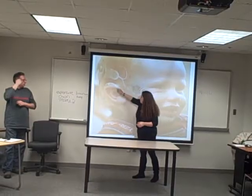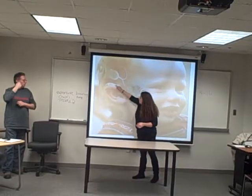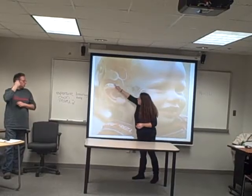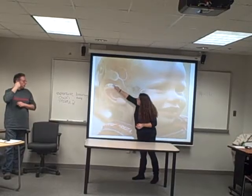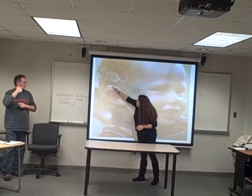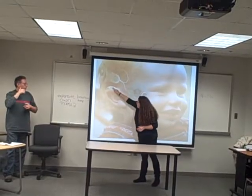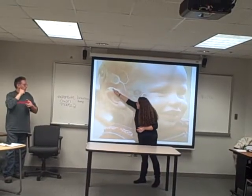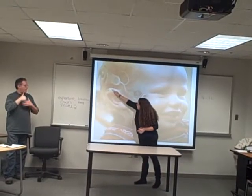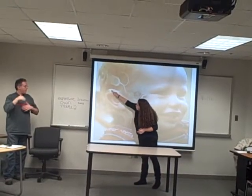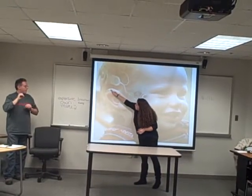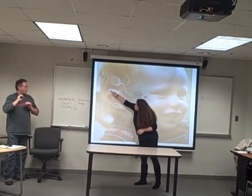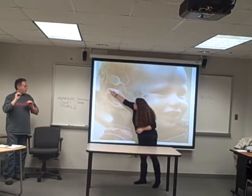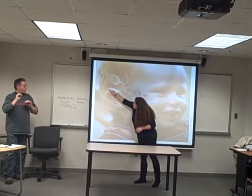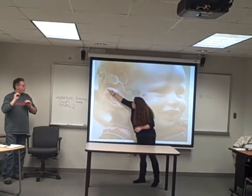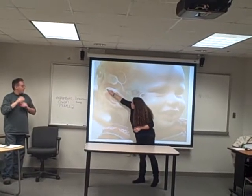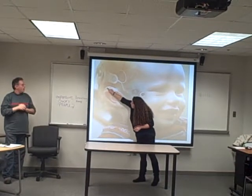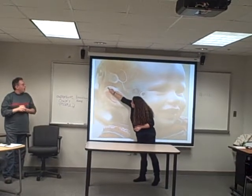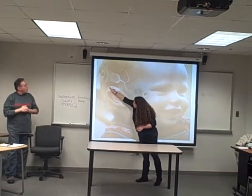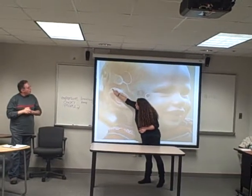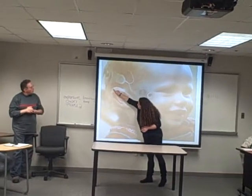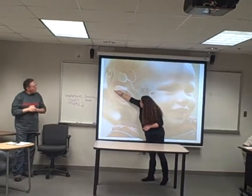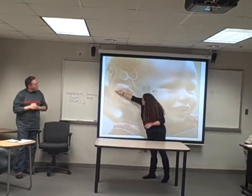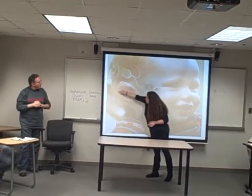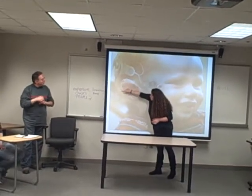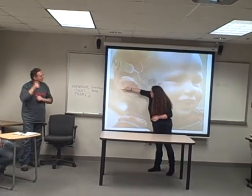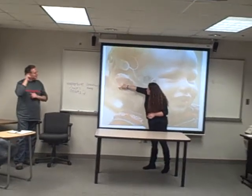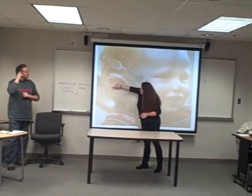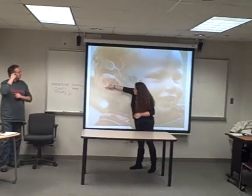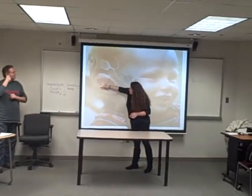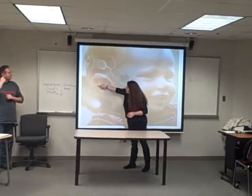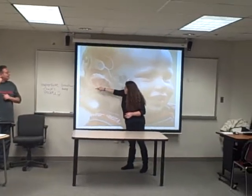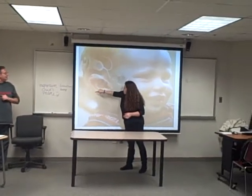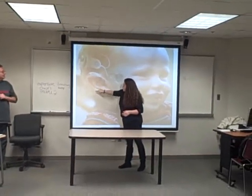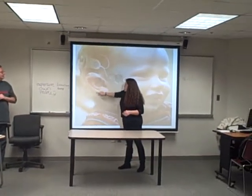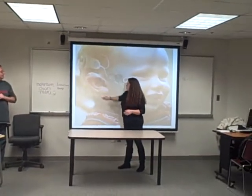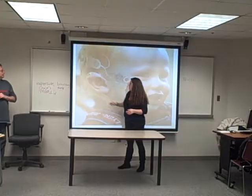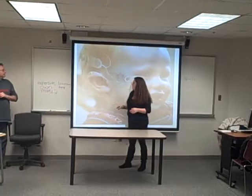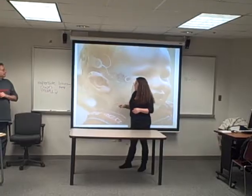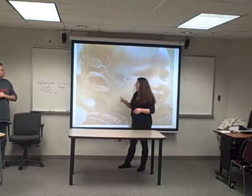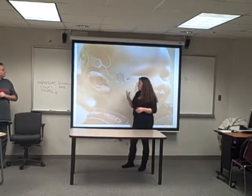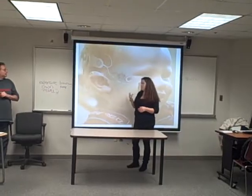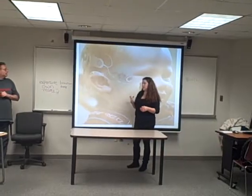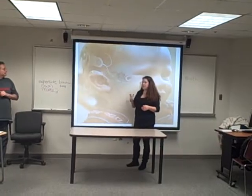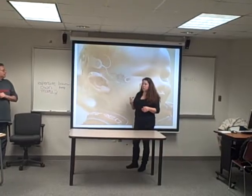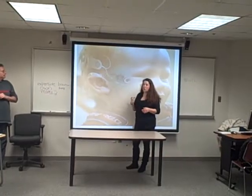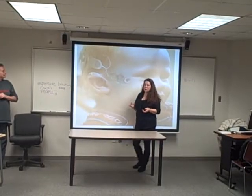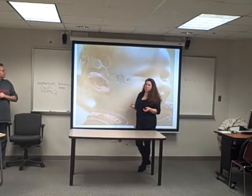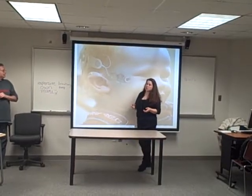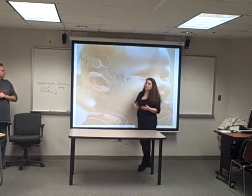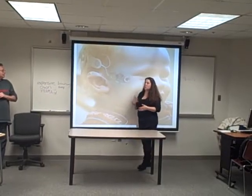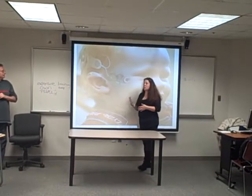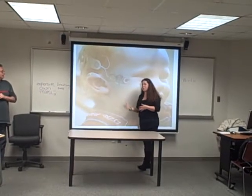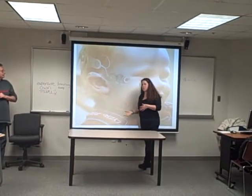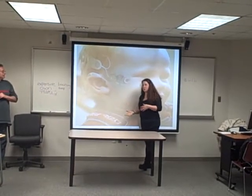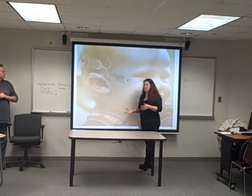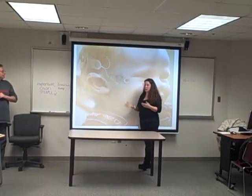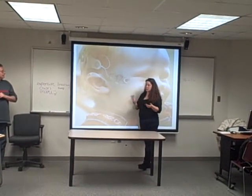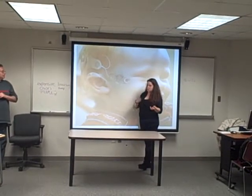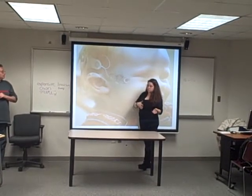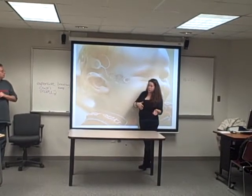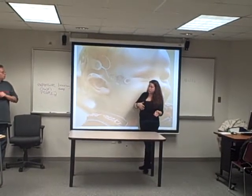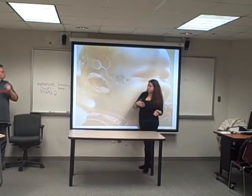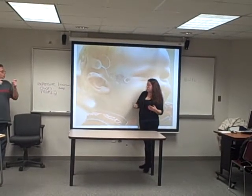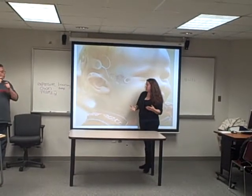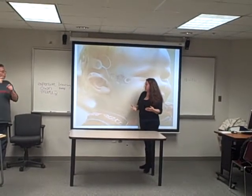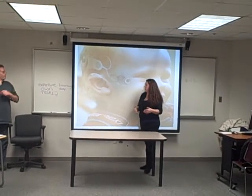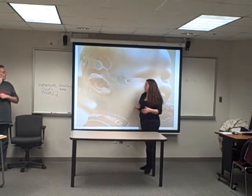one of those. So the external piece is the microphone, which is also attached to the sound processor, which controls the